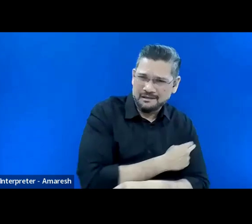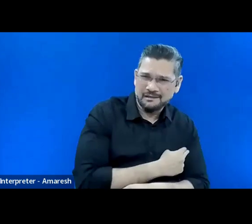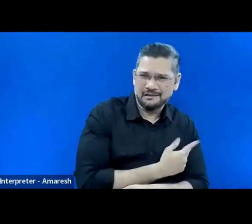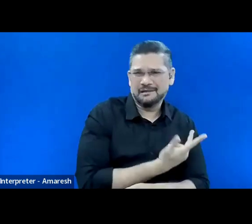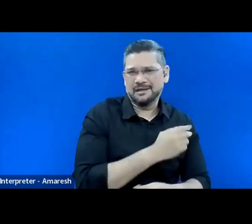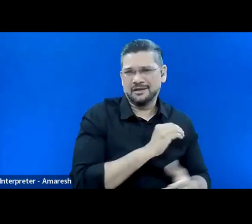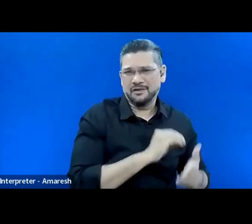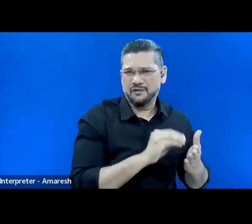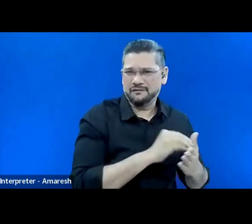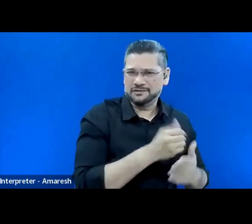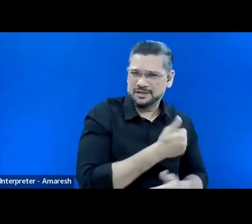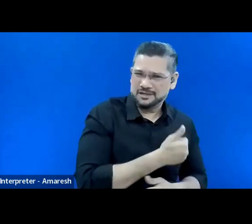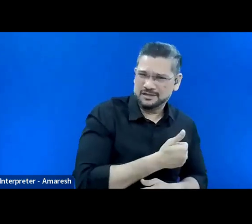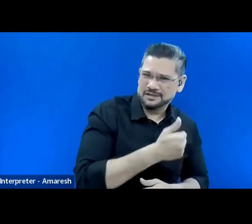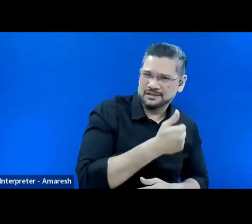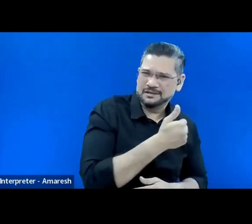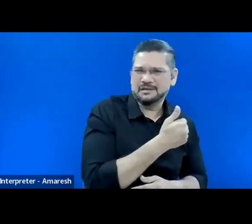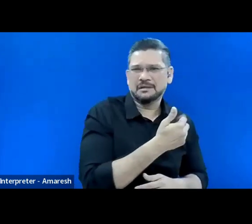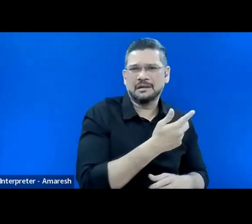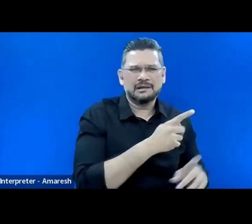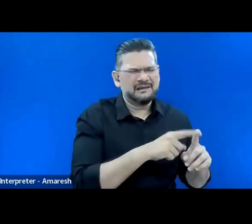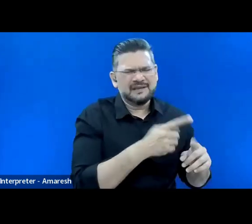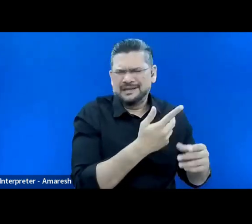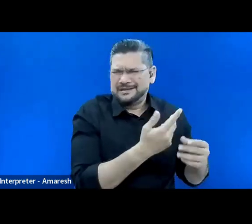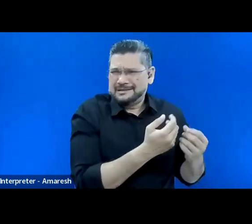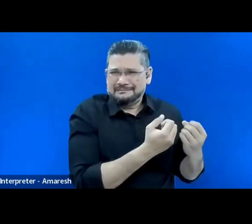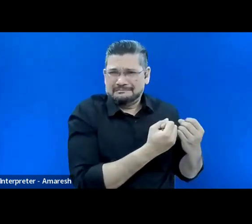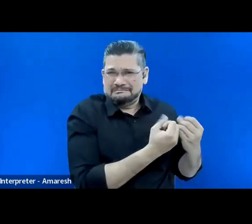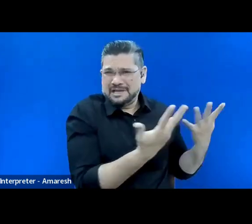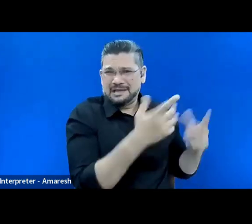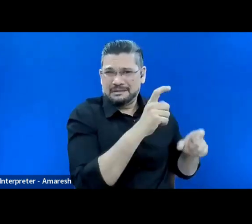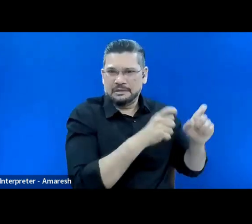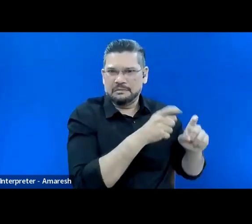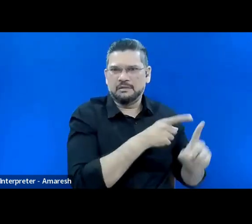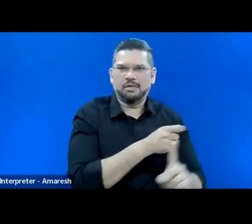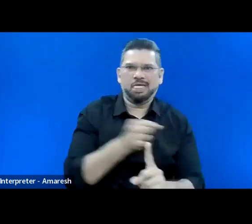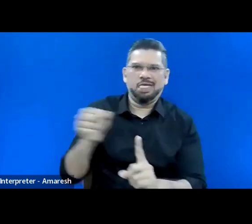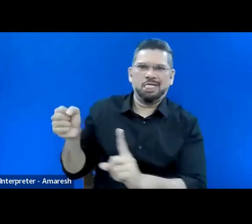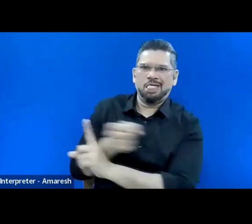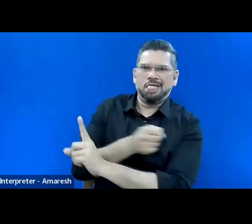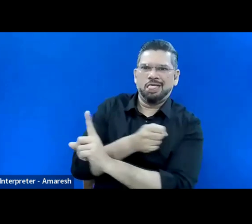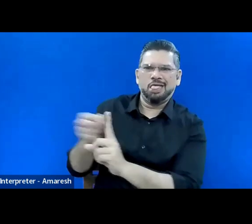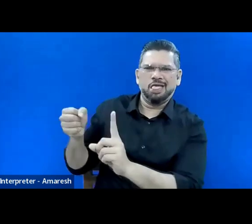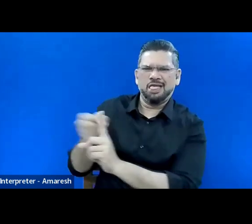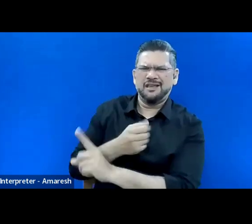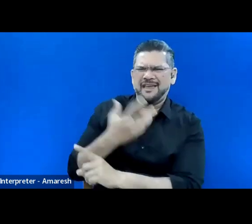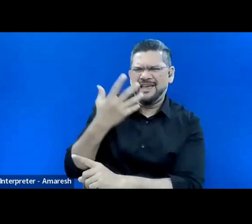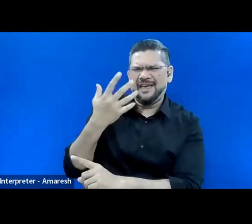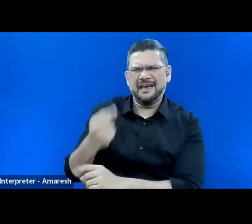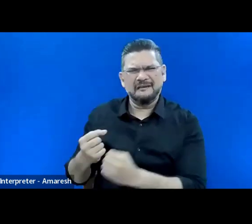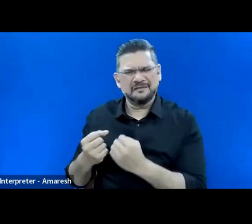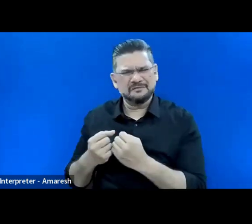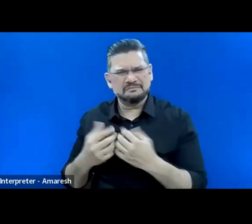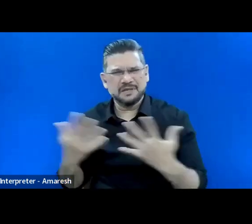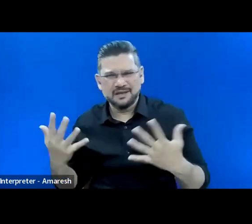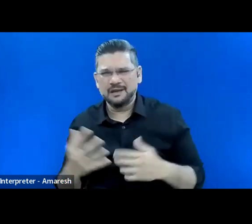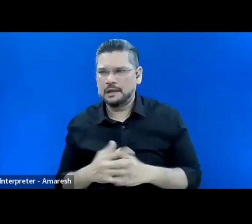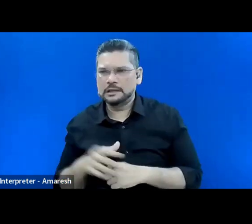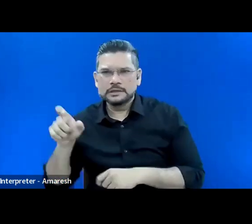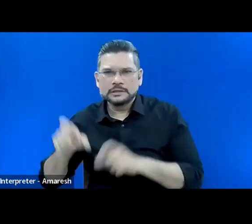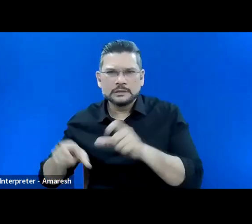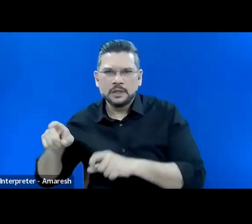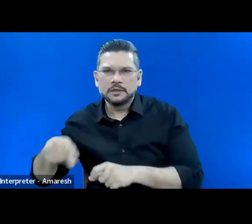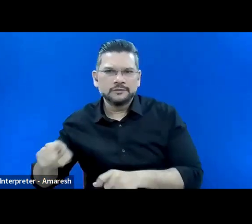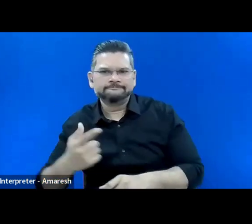officers. You know, they face different types of abuse, and yet their voice, they are not confident to speak